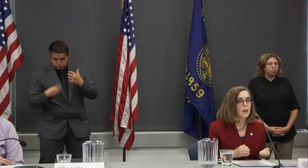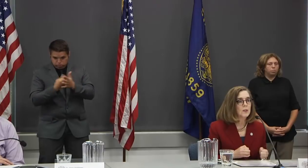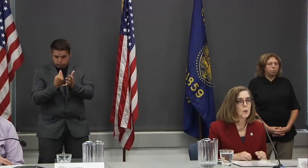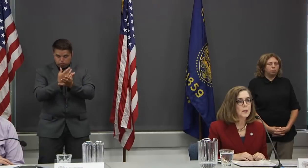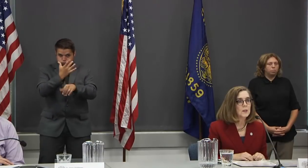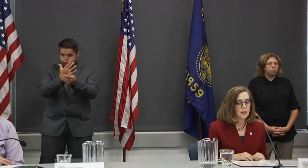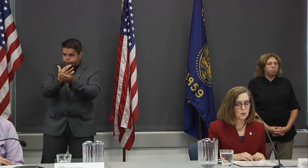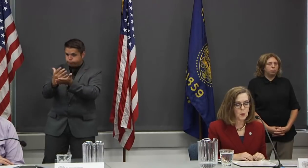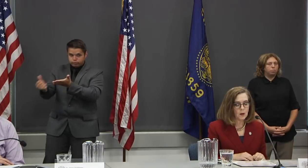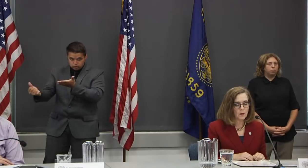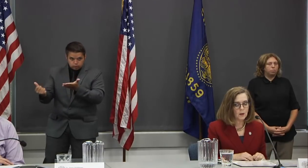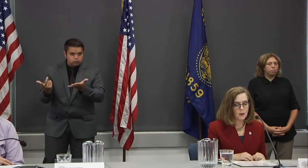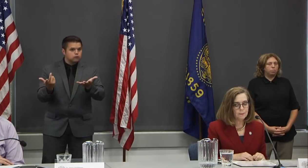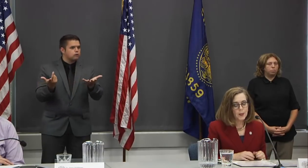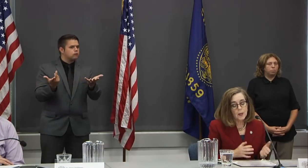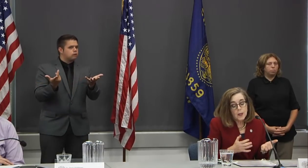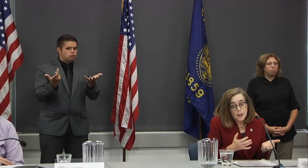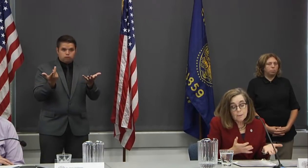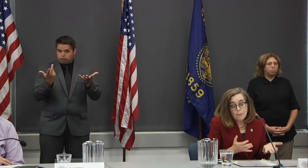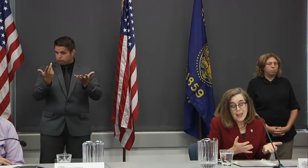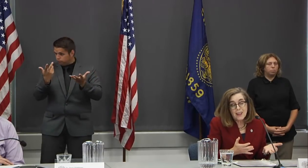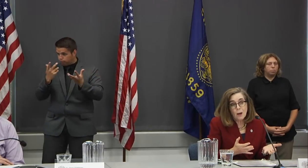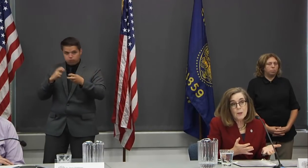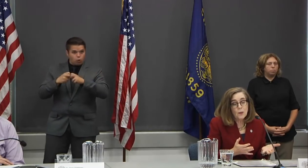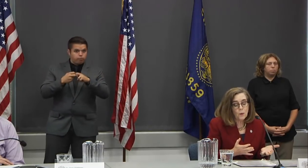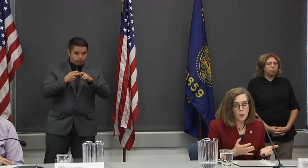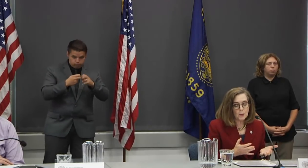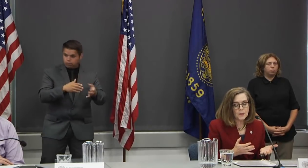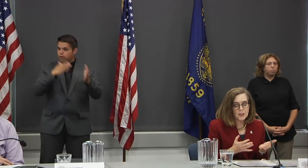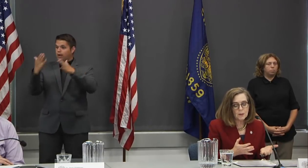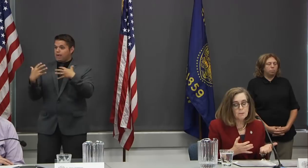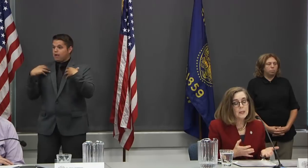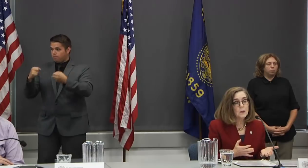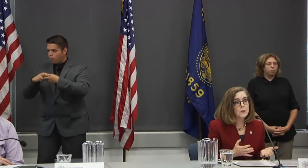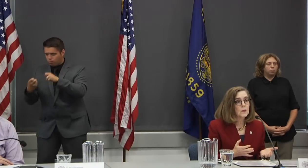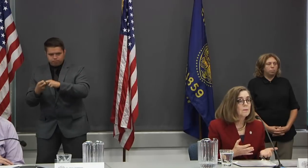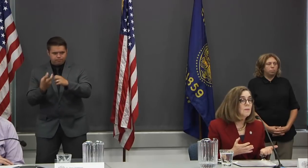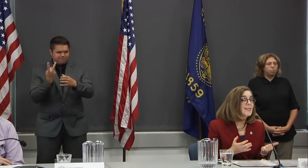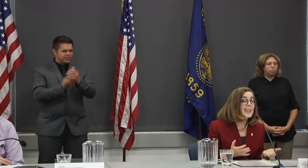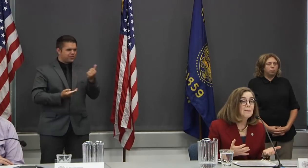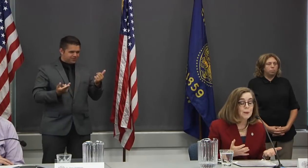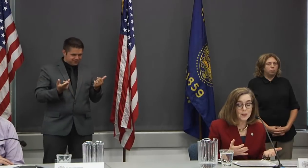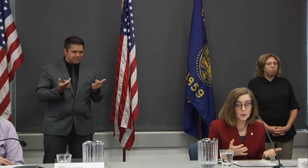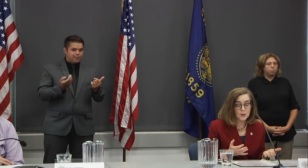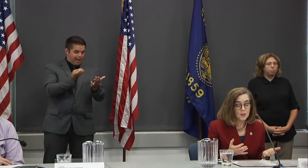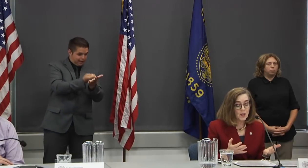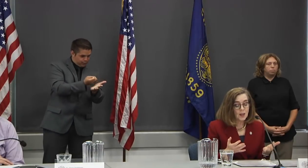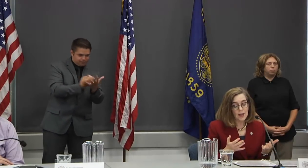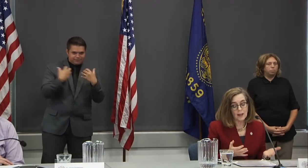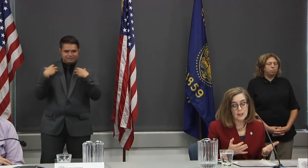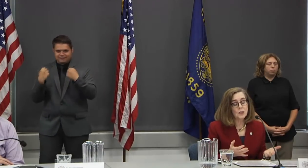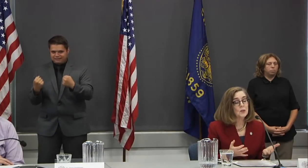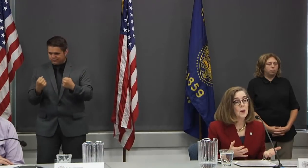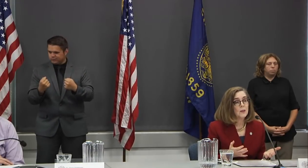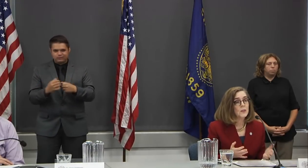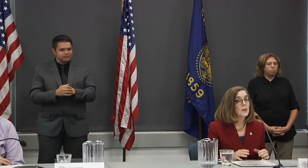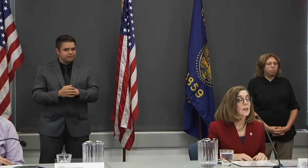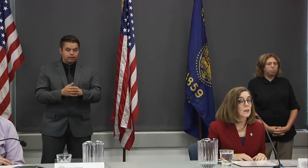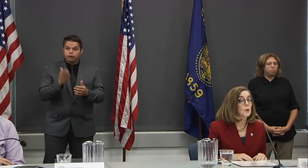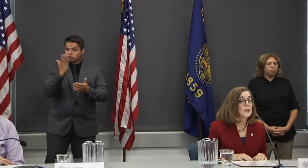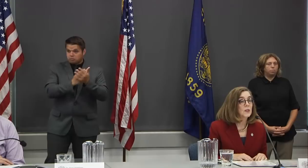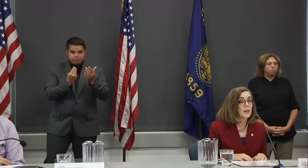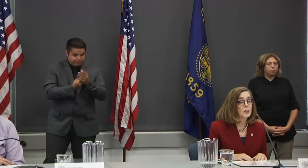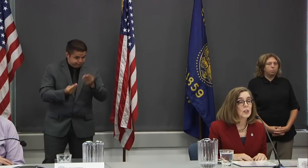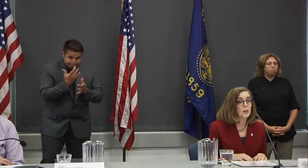health consequence as well. It may come in the form of skipped meals, late bills, added stress,